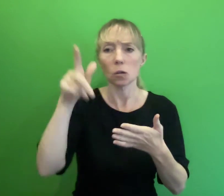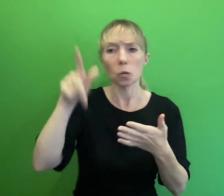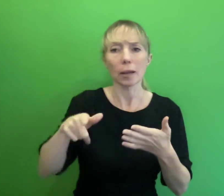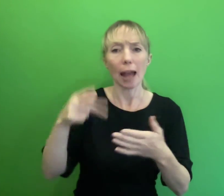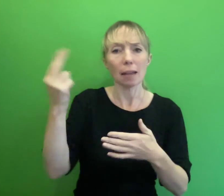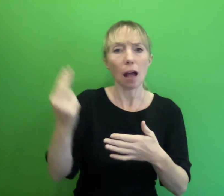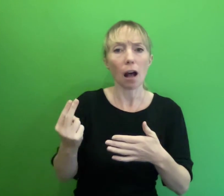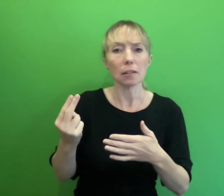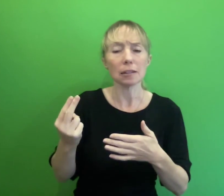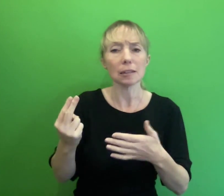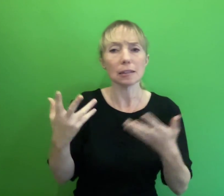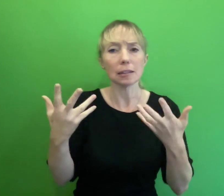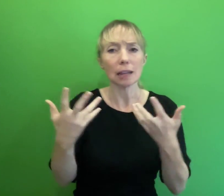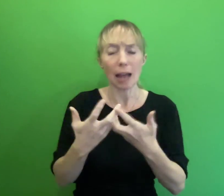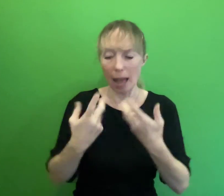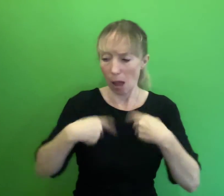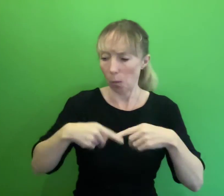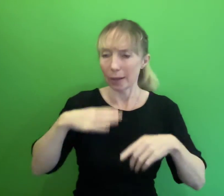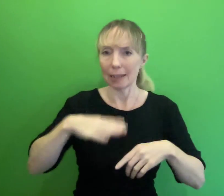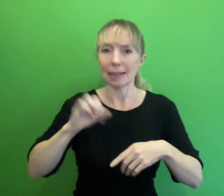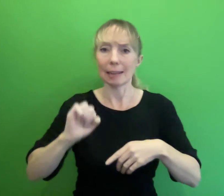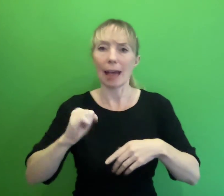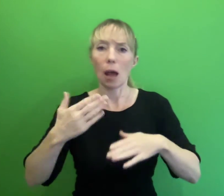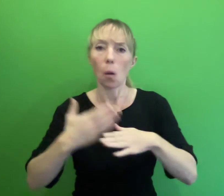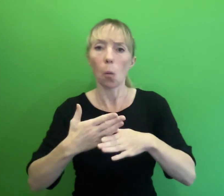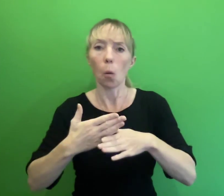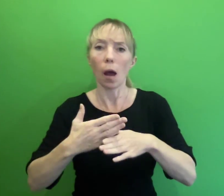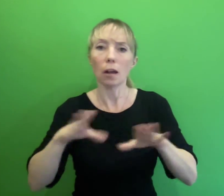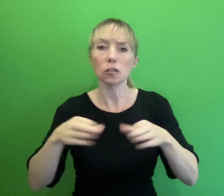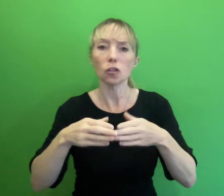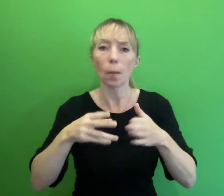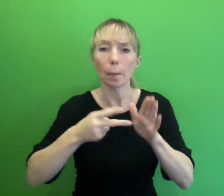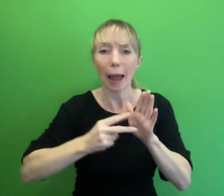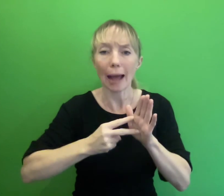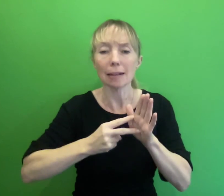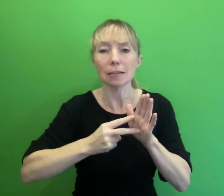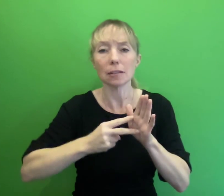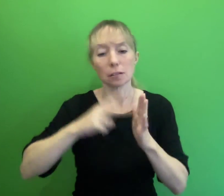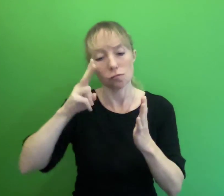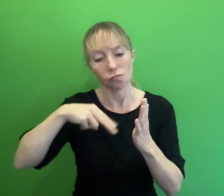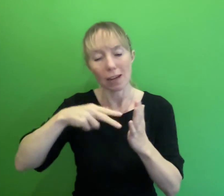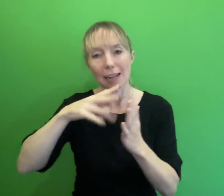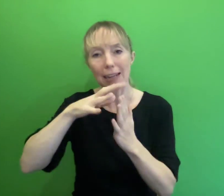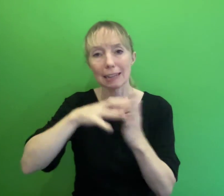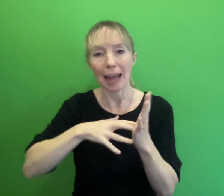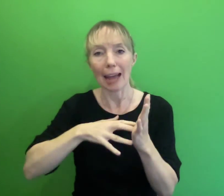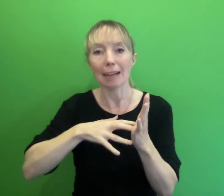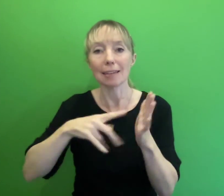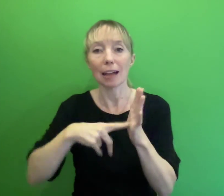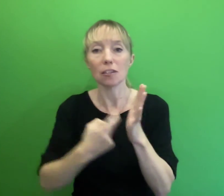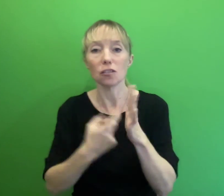how we needed their workshop plans, reading texts, and trigger warnings to be provided, e.g. in